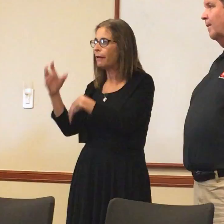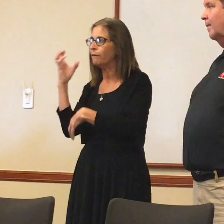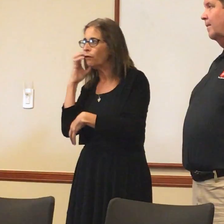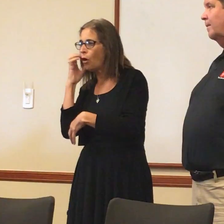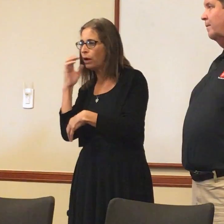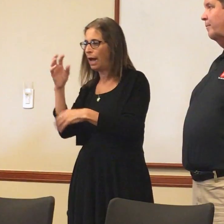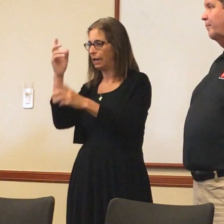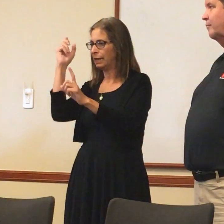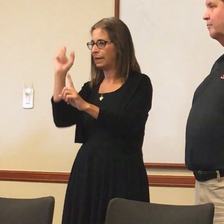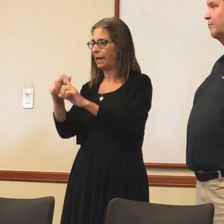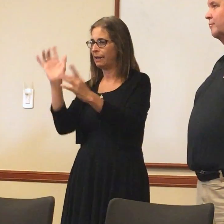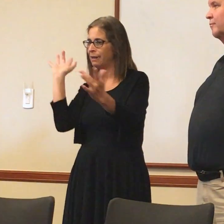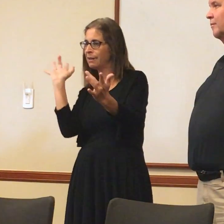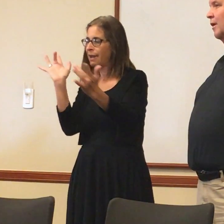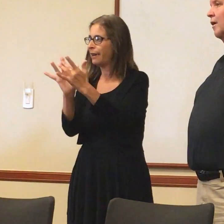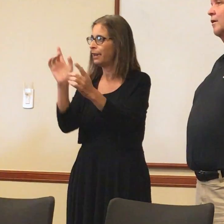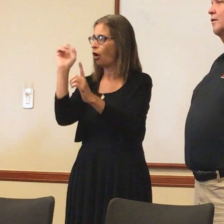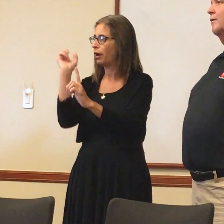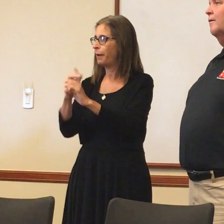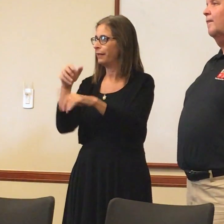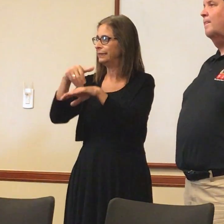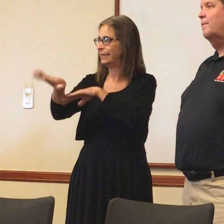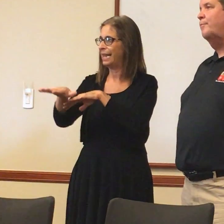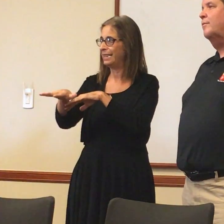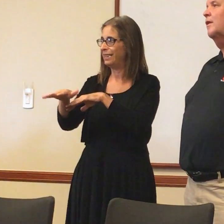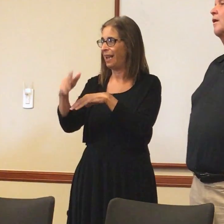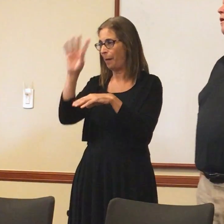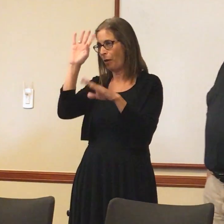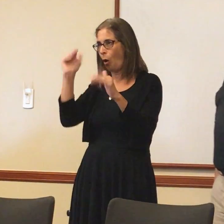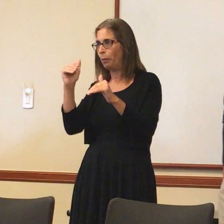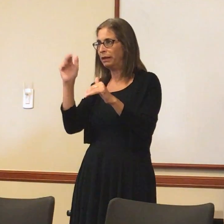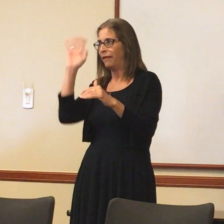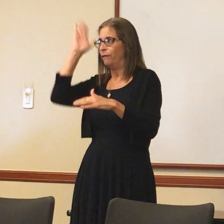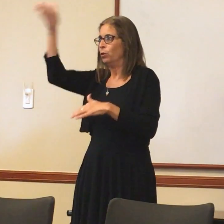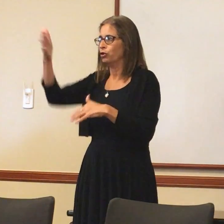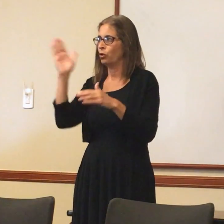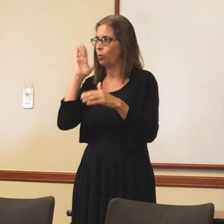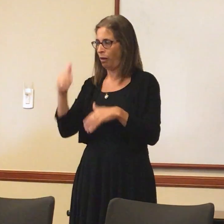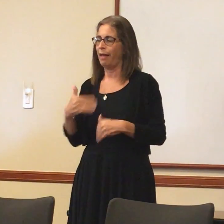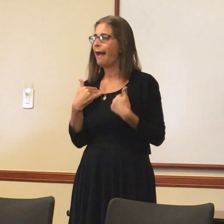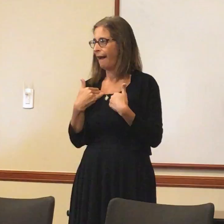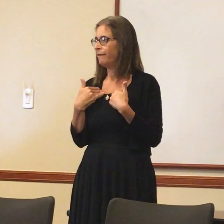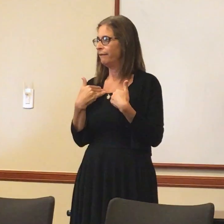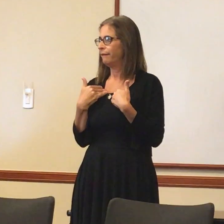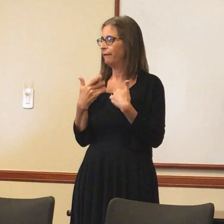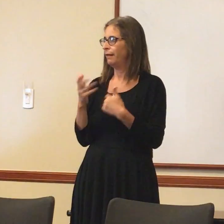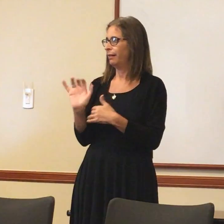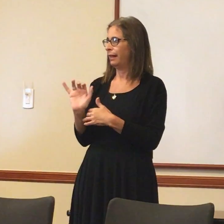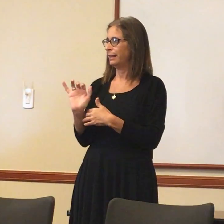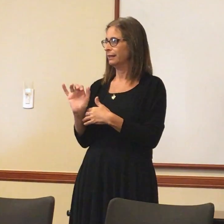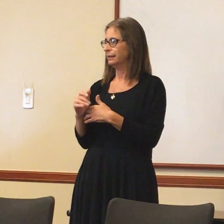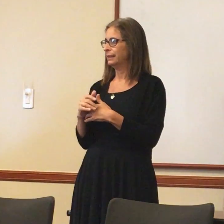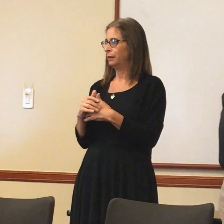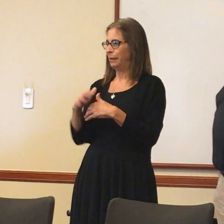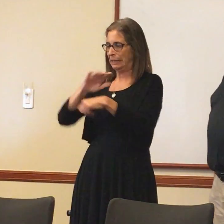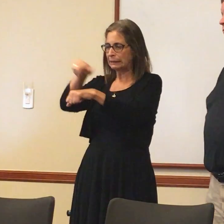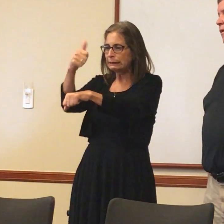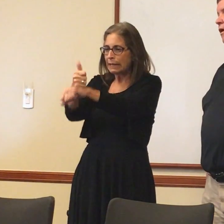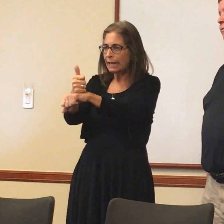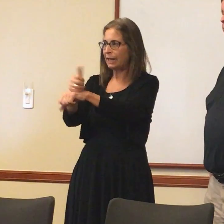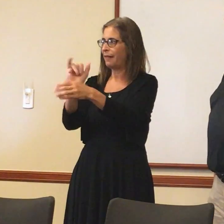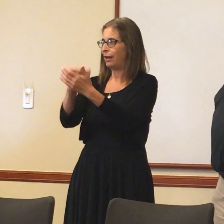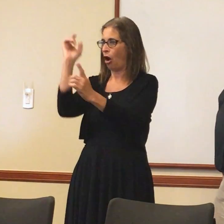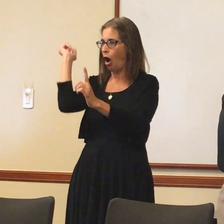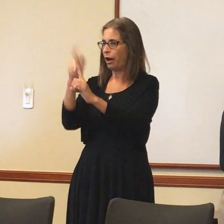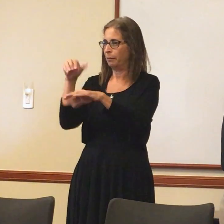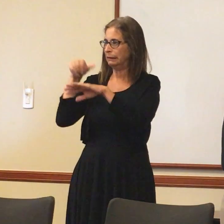contact it, it'll go automatically send something to you. I guess we don't have anything like that, right? Some kind of setting on there that it just